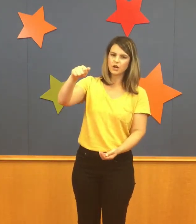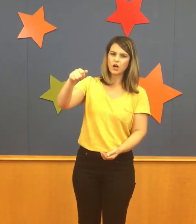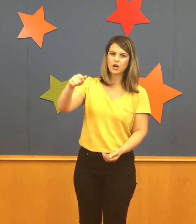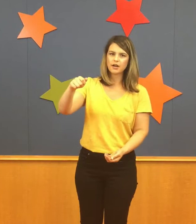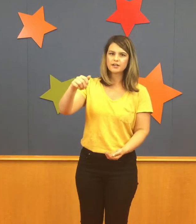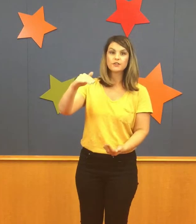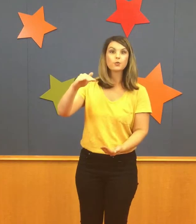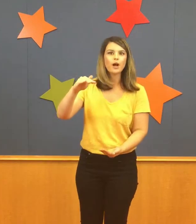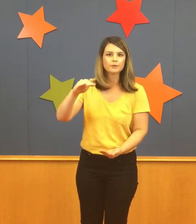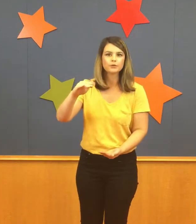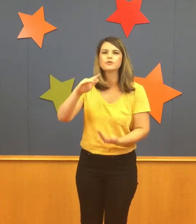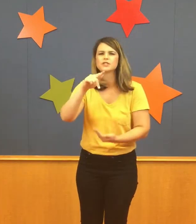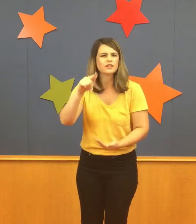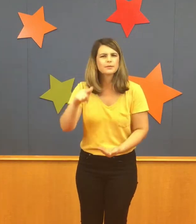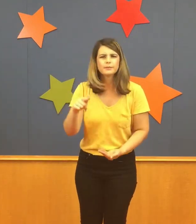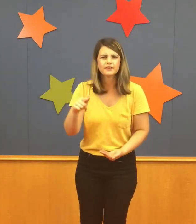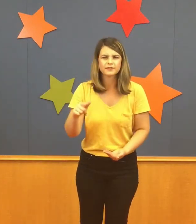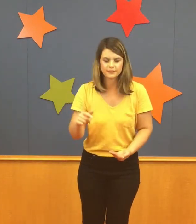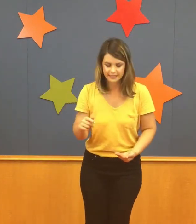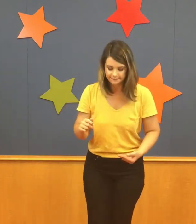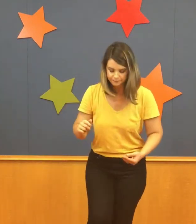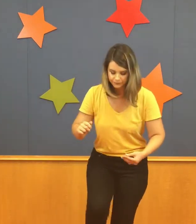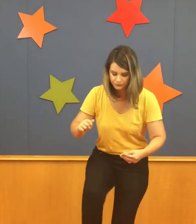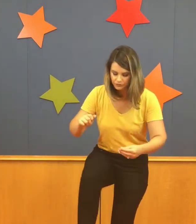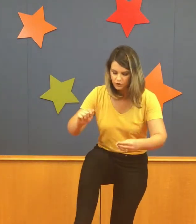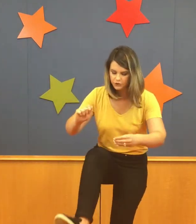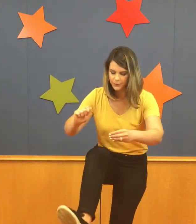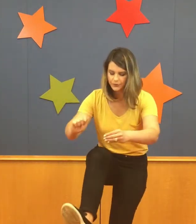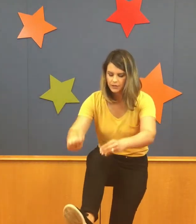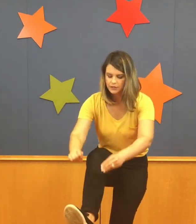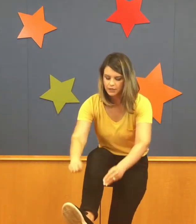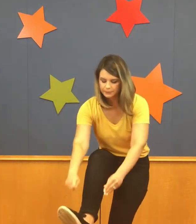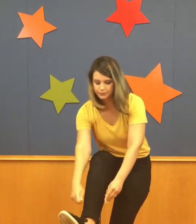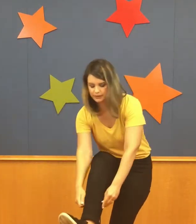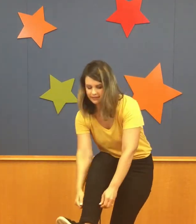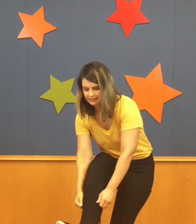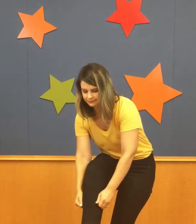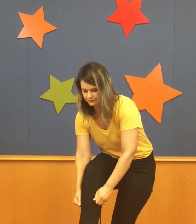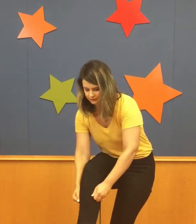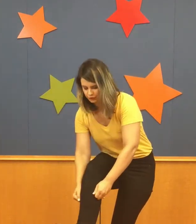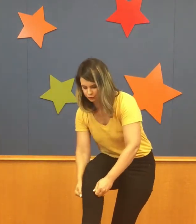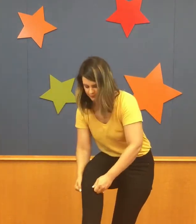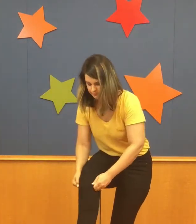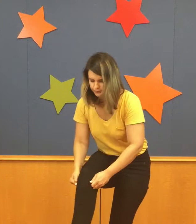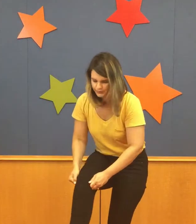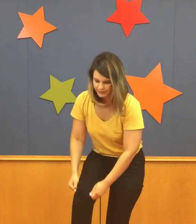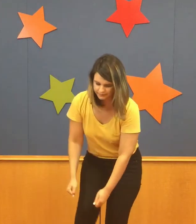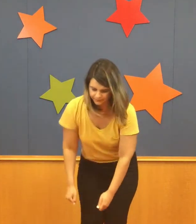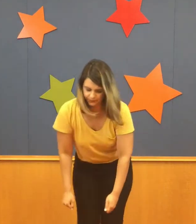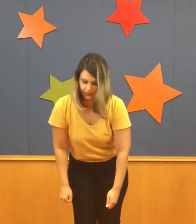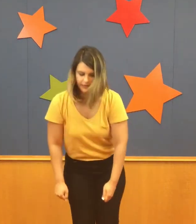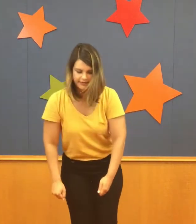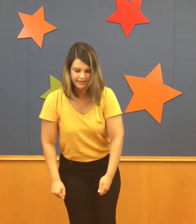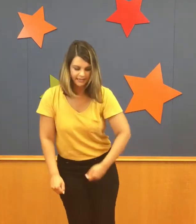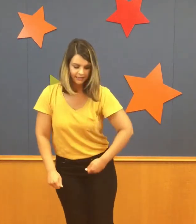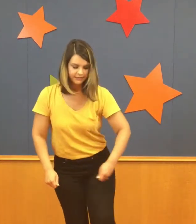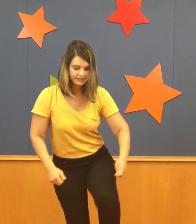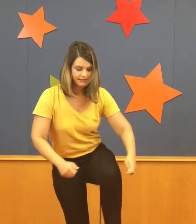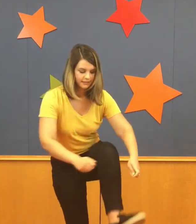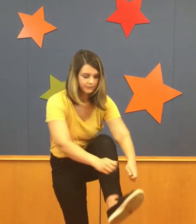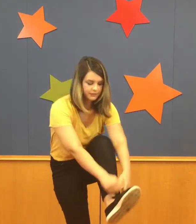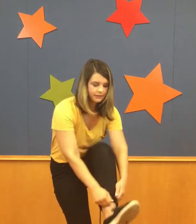and they're kind of hard and they're waterproof, so they'll be perfect for digging. So, Dog put on the rain boots.